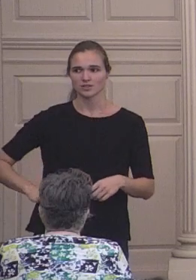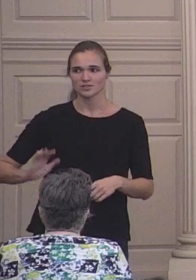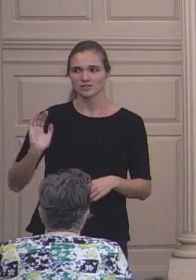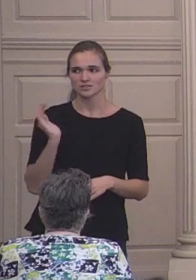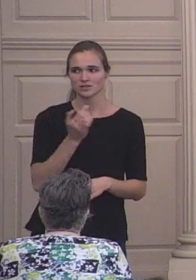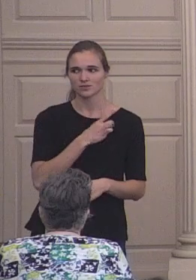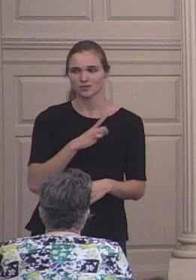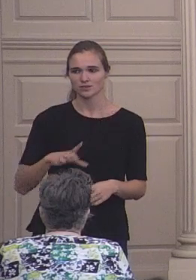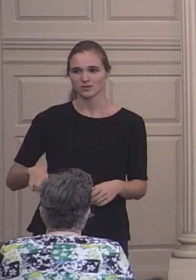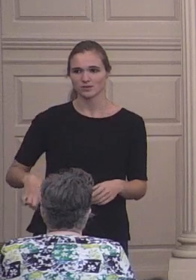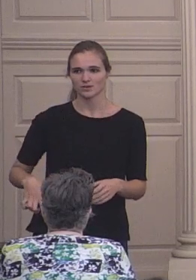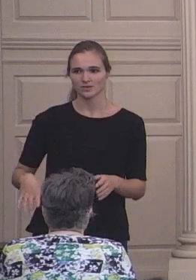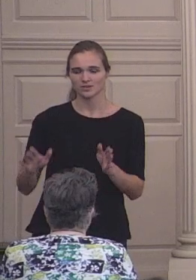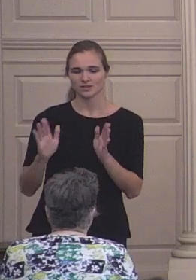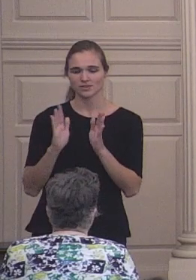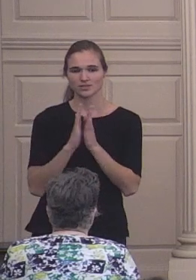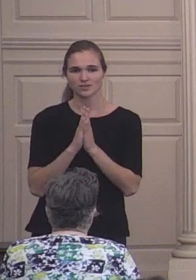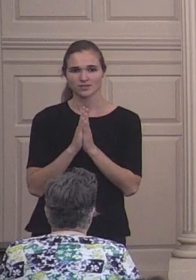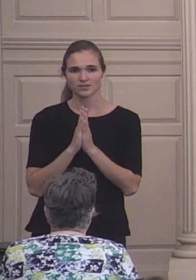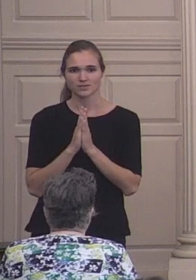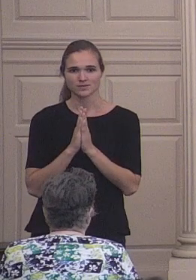Lord.